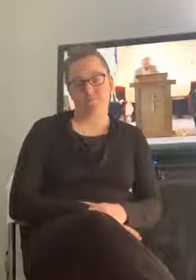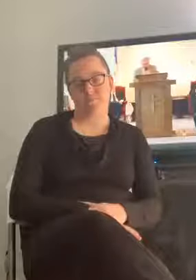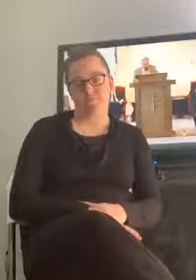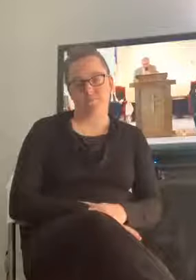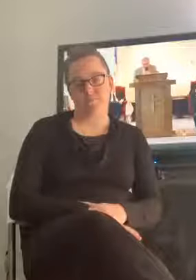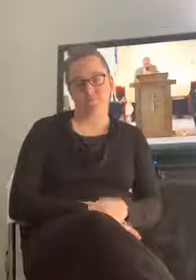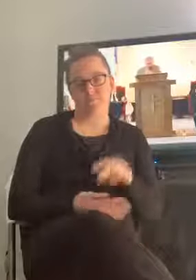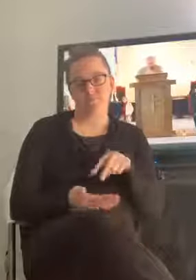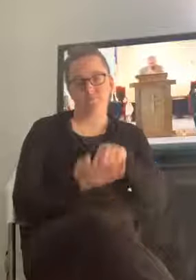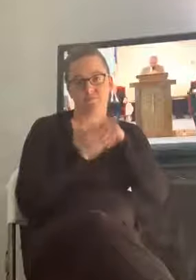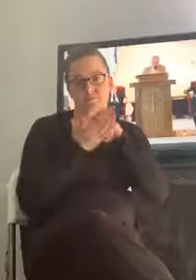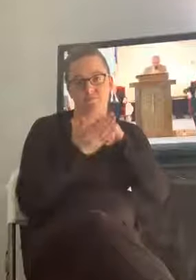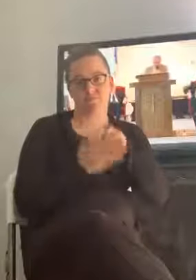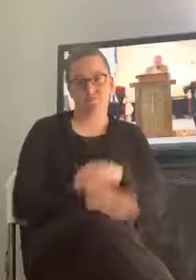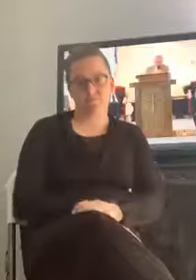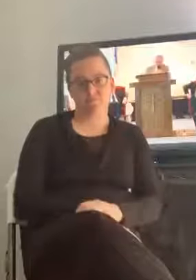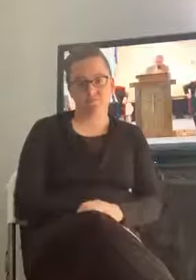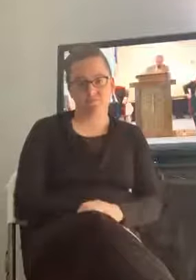Amen. We stand